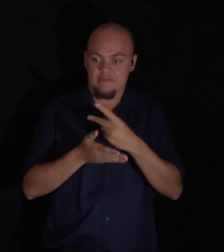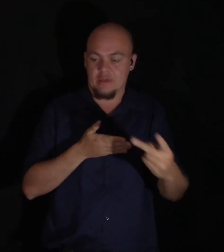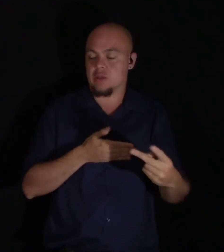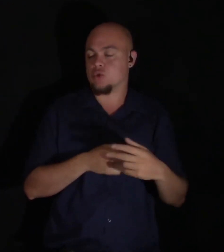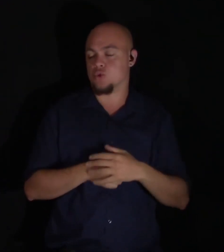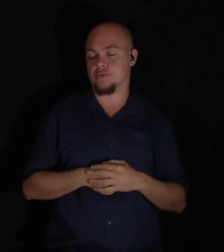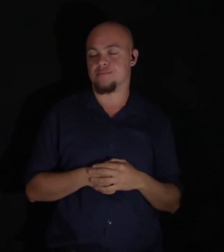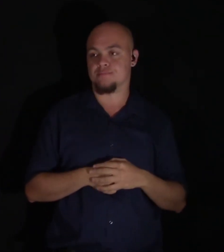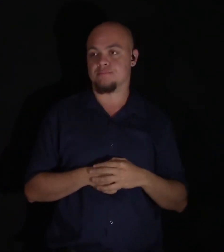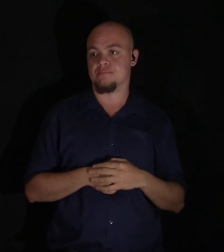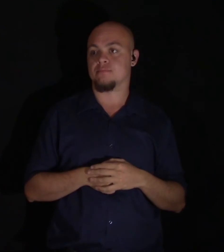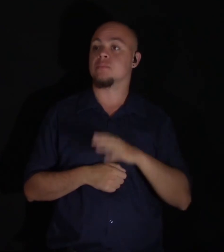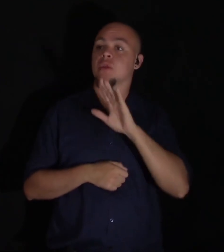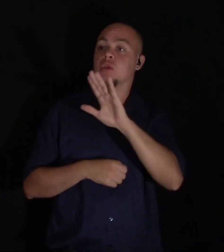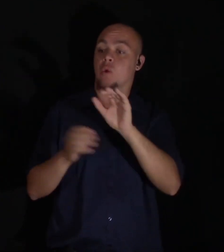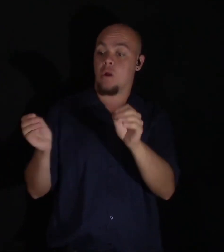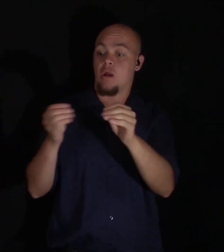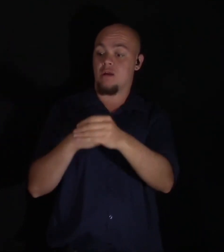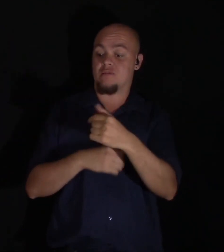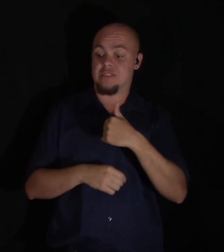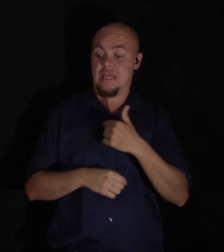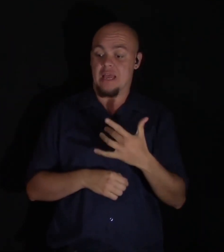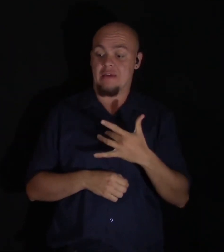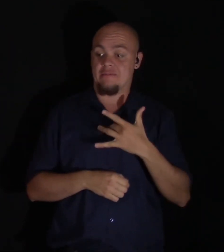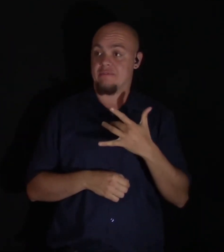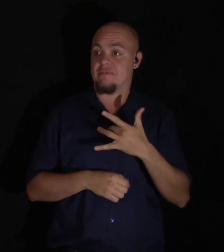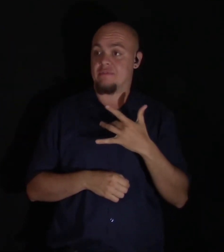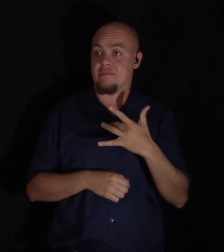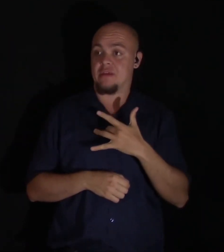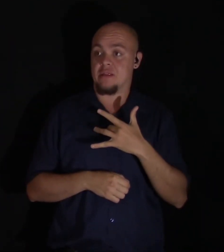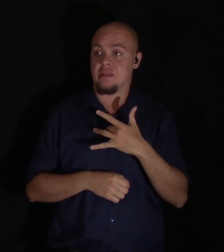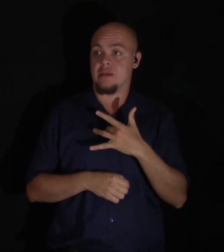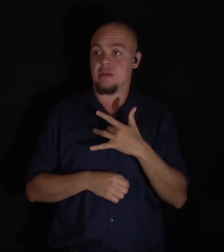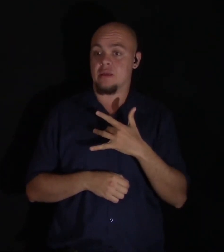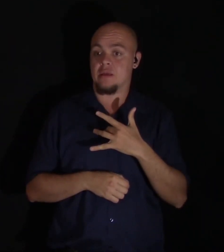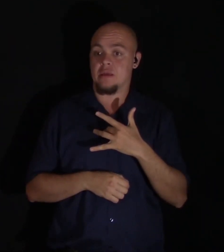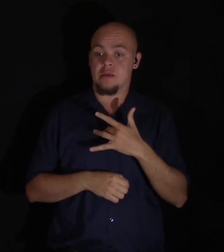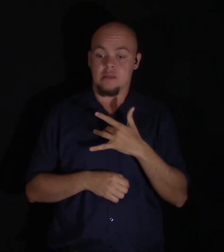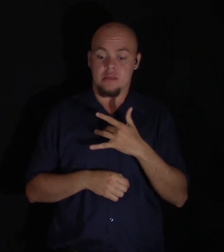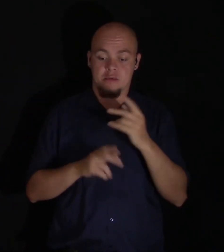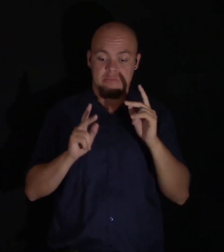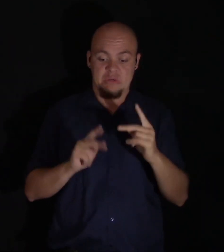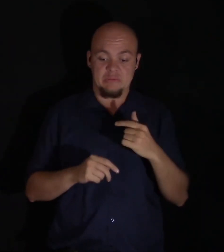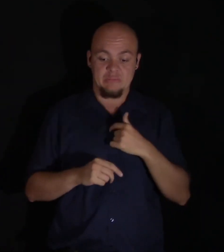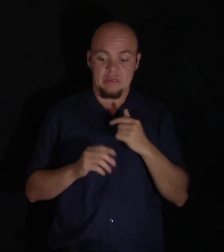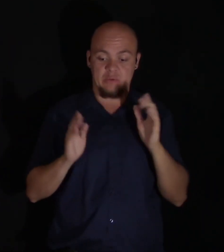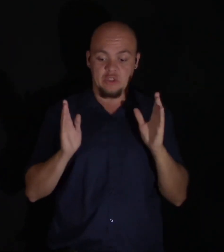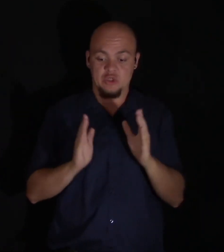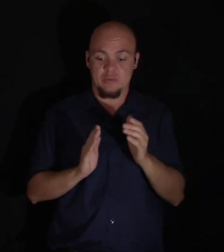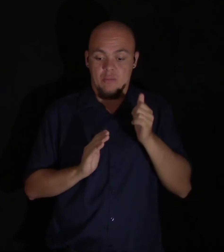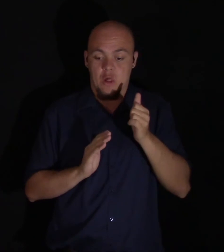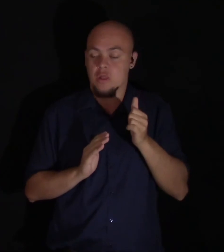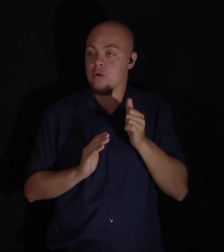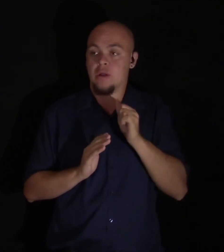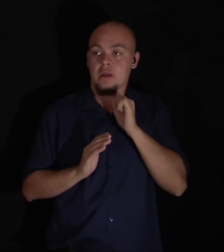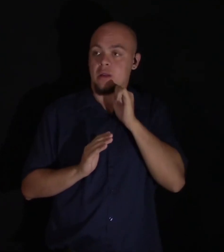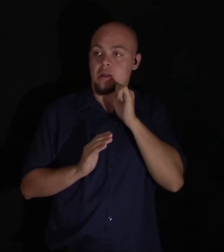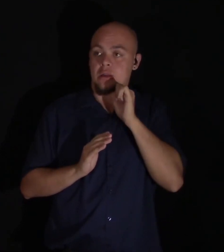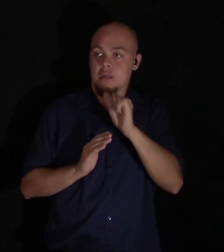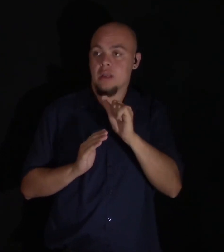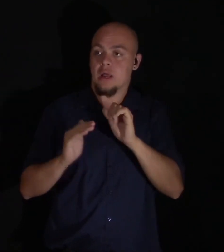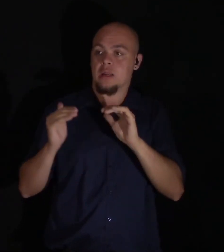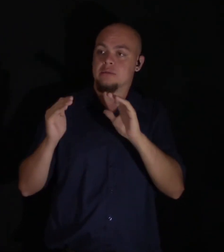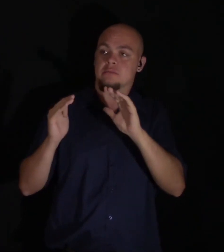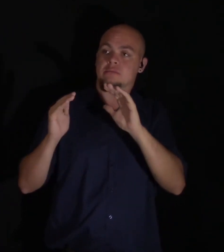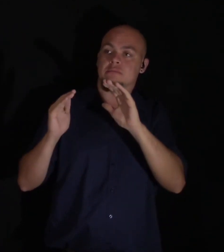I left your office feeling like I was a smaller person who didn't live up to your